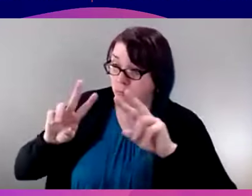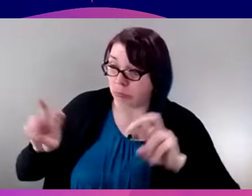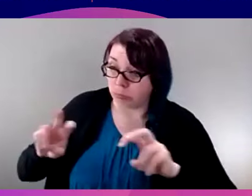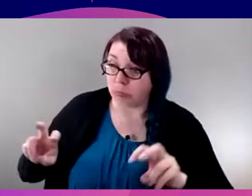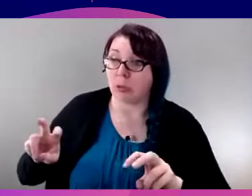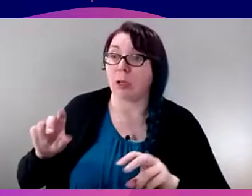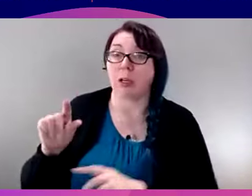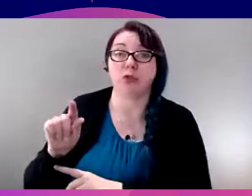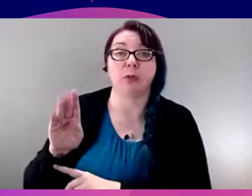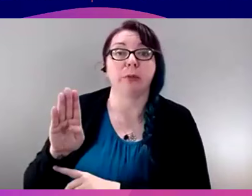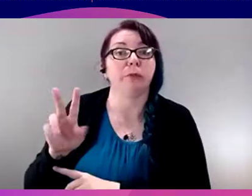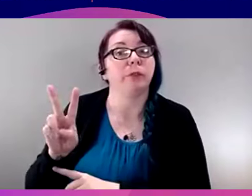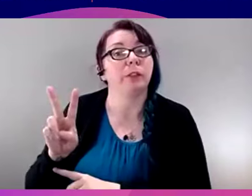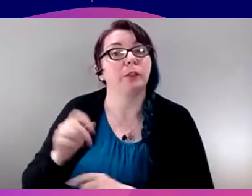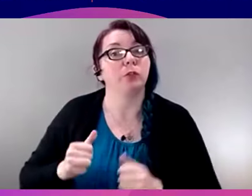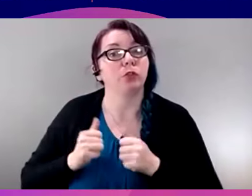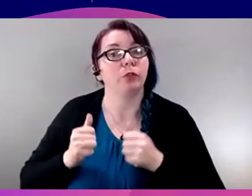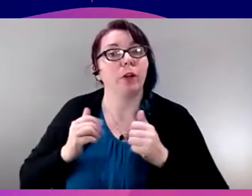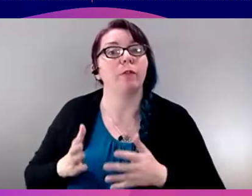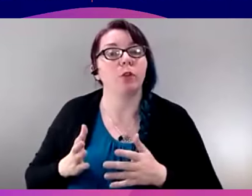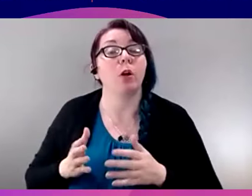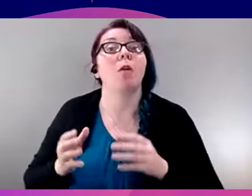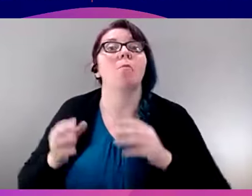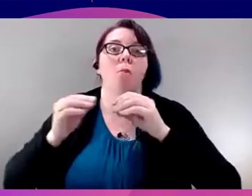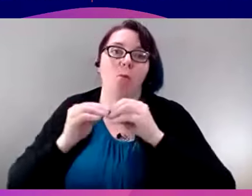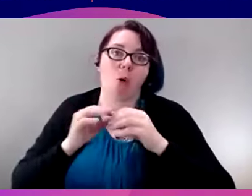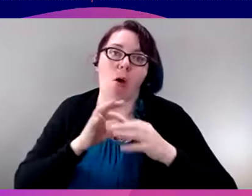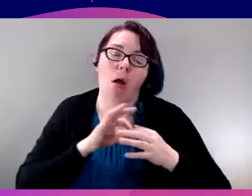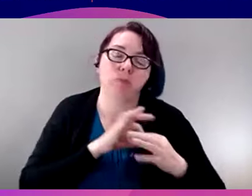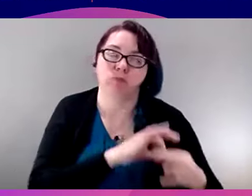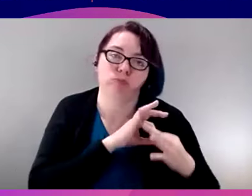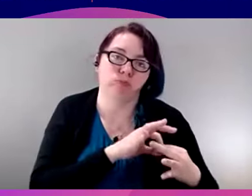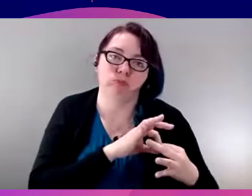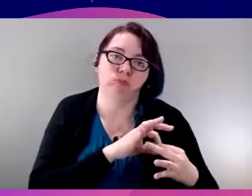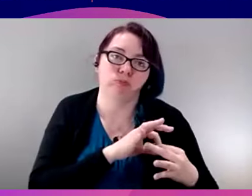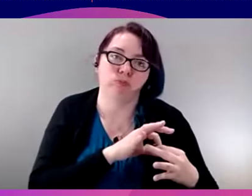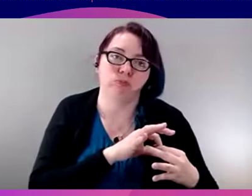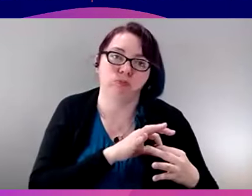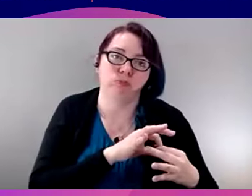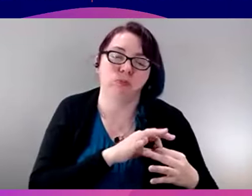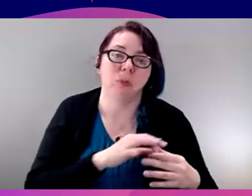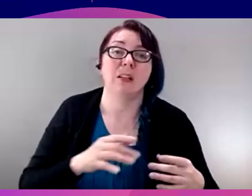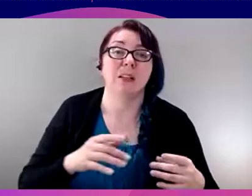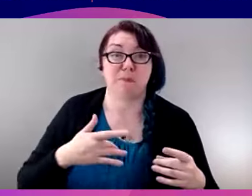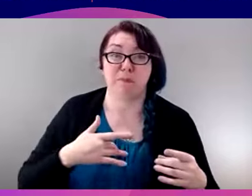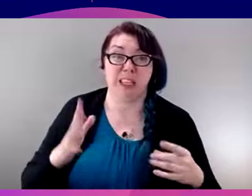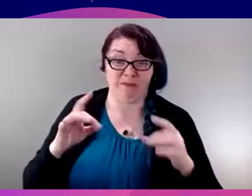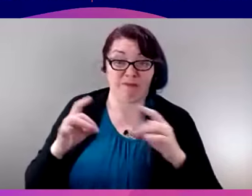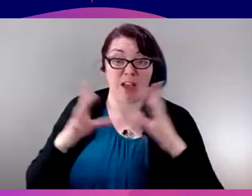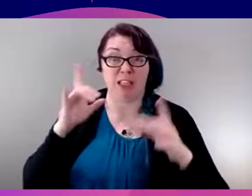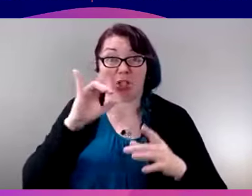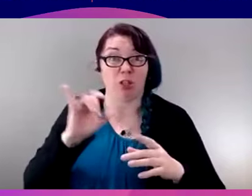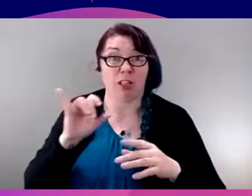animal, especially when you're being socially isolated. That connection that you have to the animal, you're relying on them